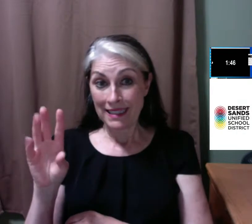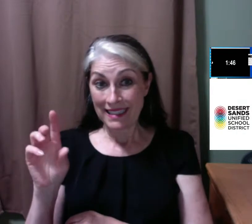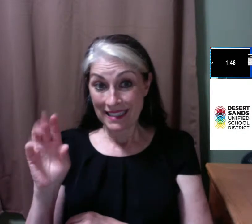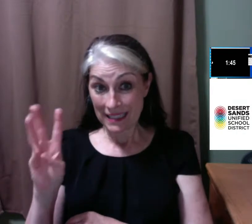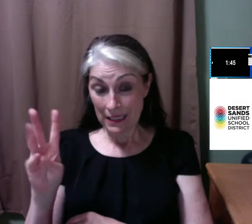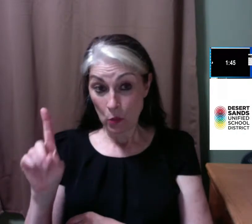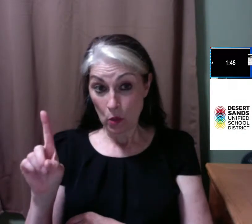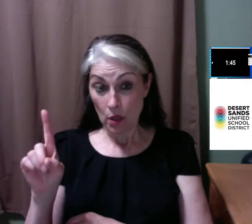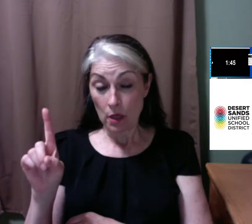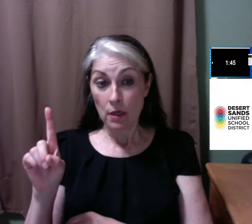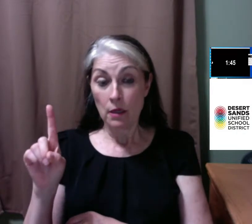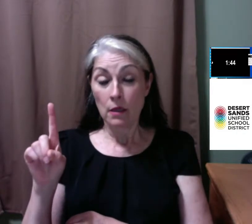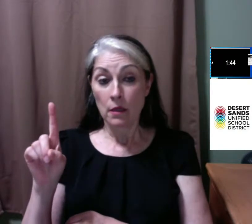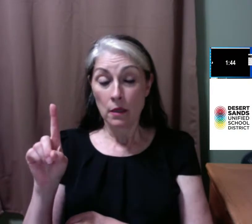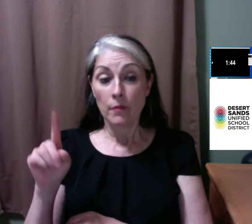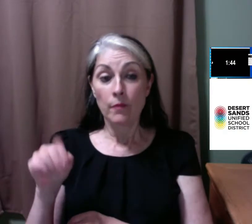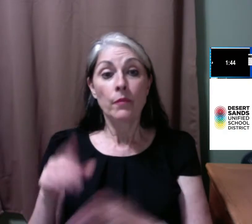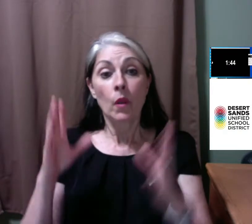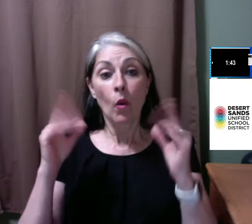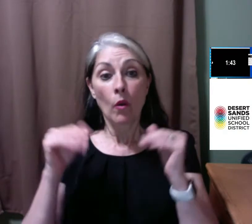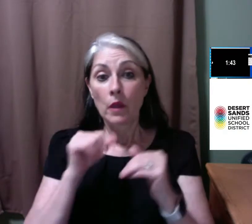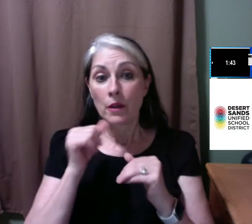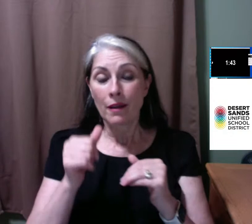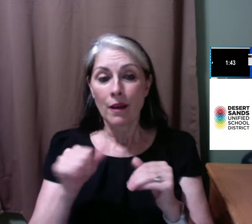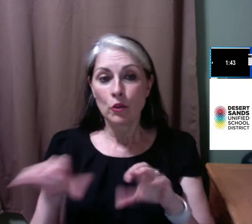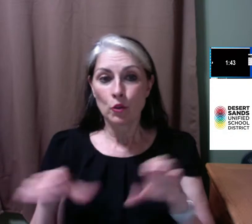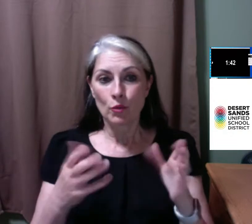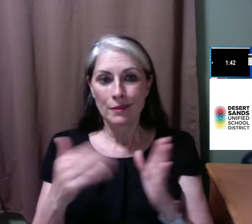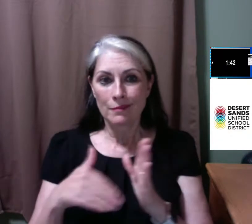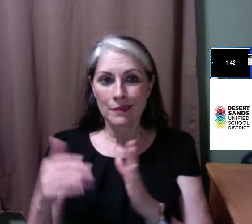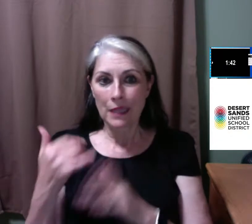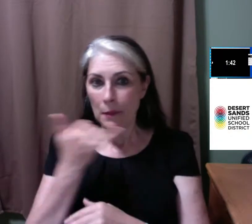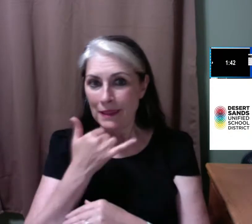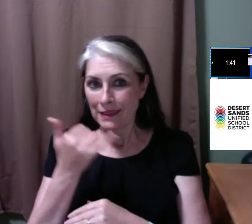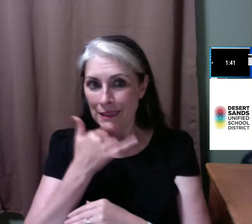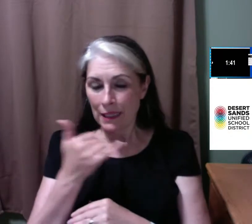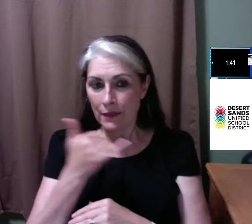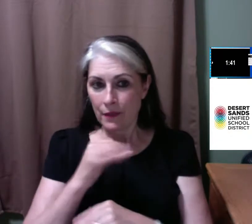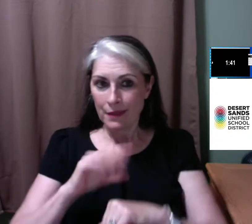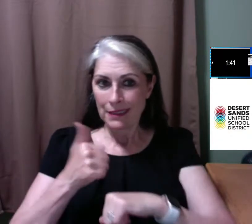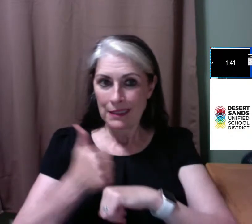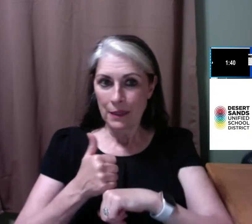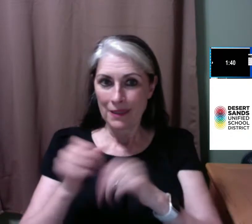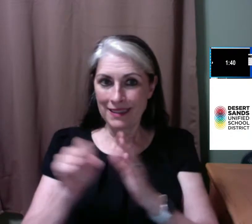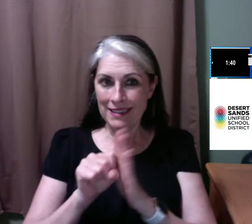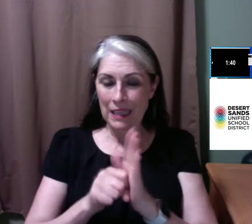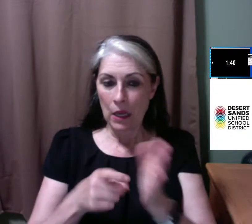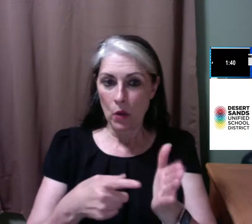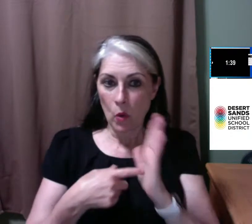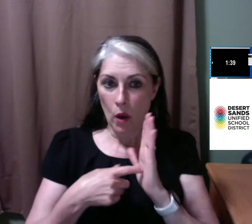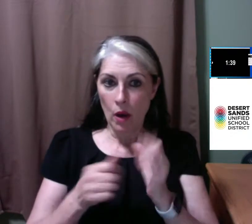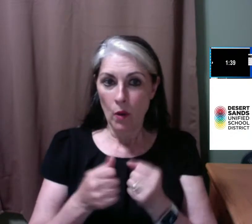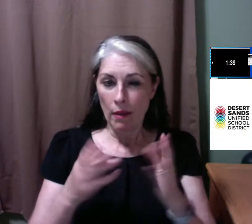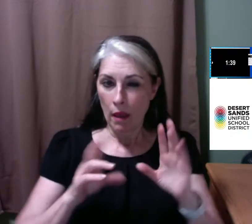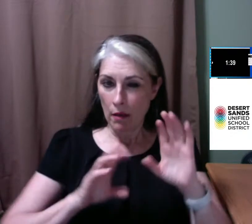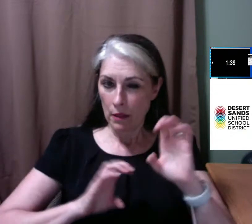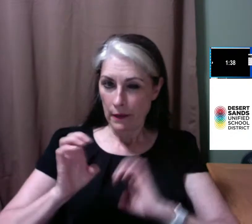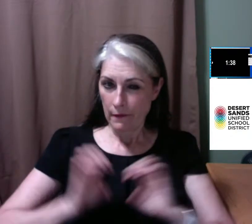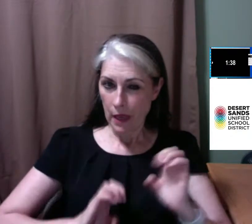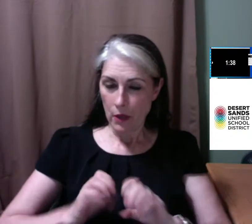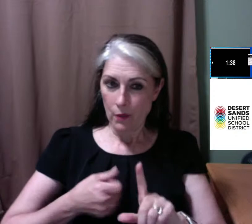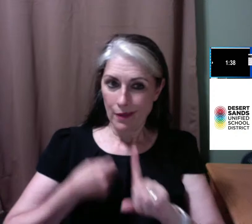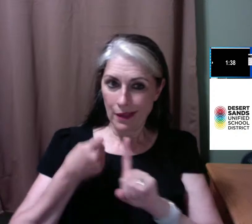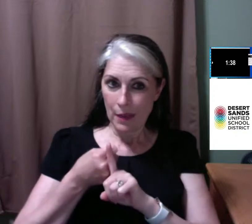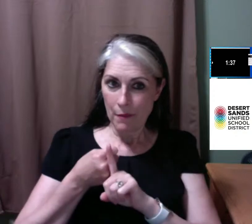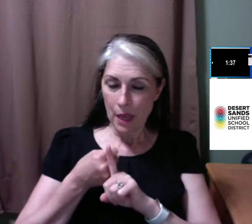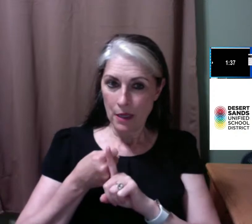BP6142.1 in effect, hopefully we won't repeat the same mistake of implementing state mandates without evaluating the impact